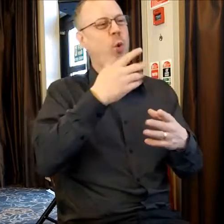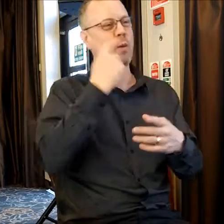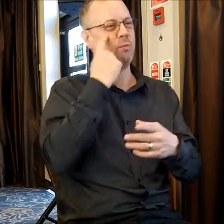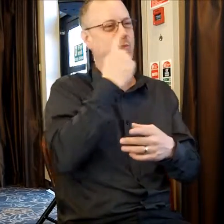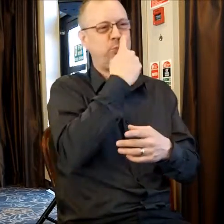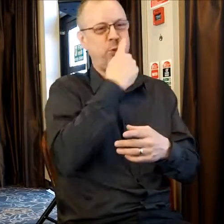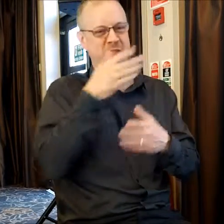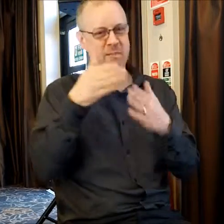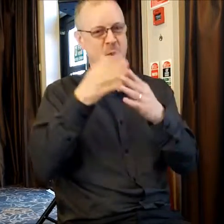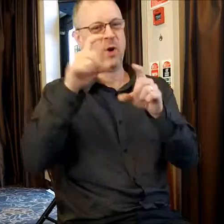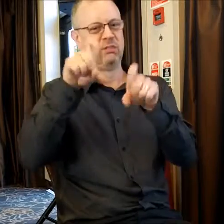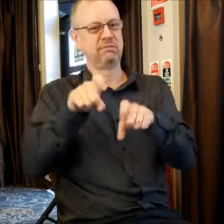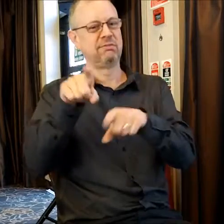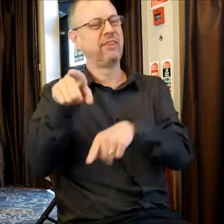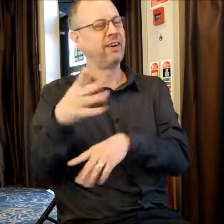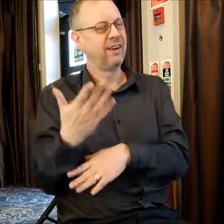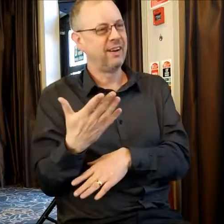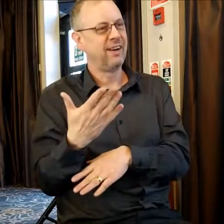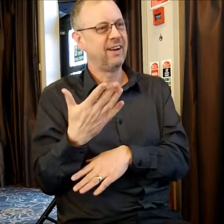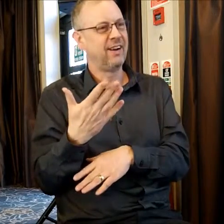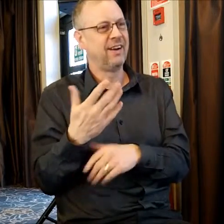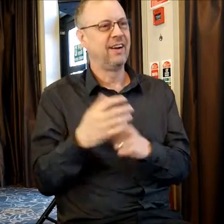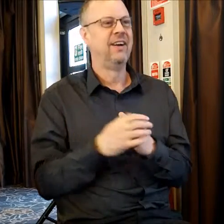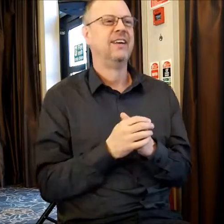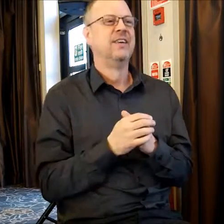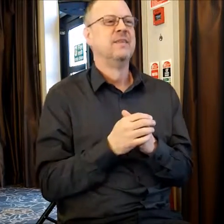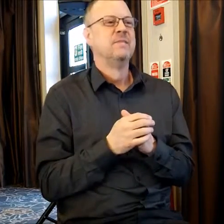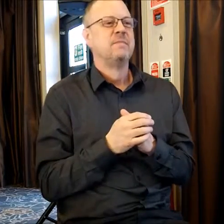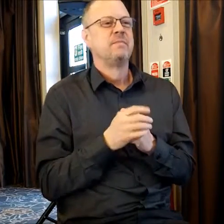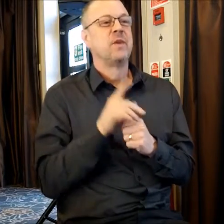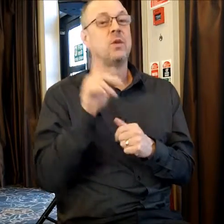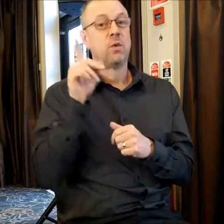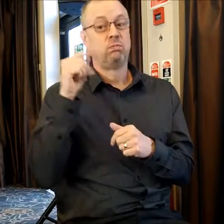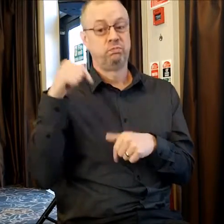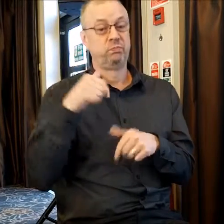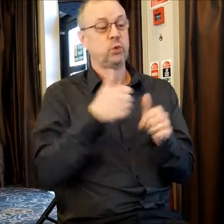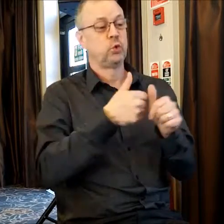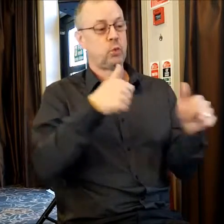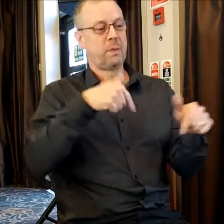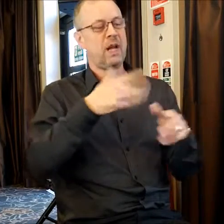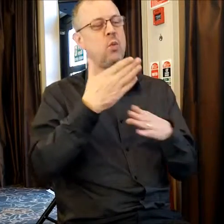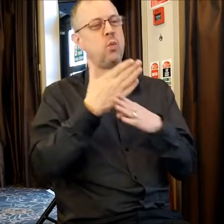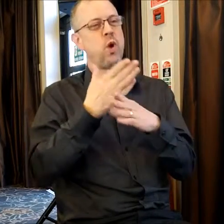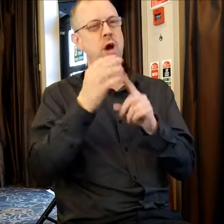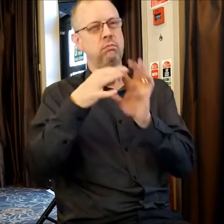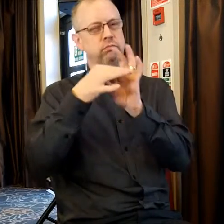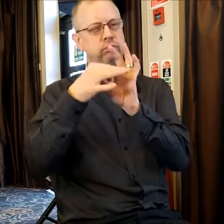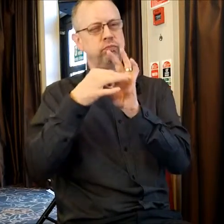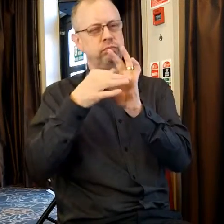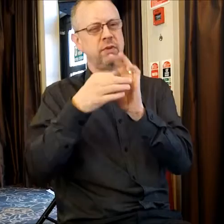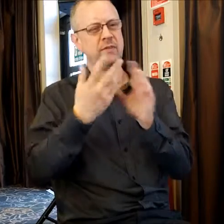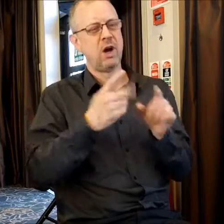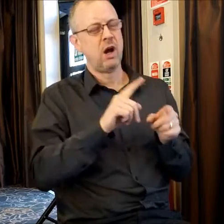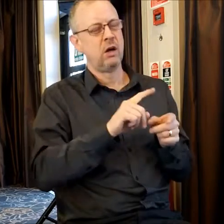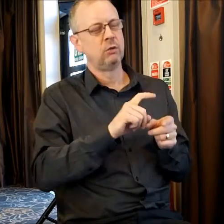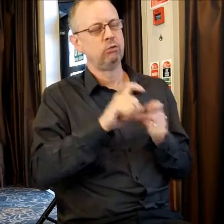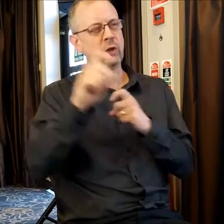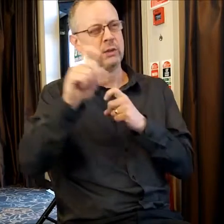wait. We work really closely with our logistics people in the ports. We